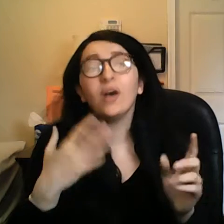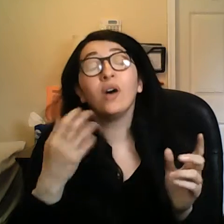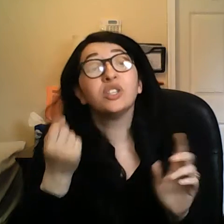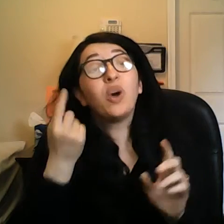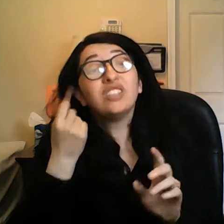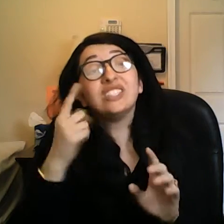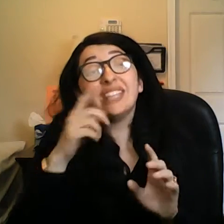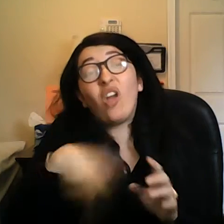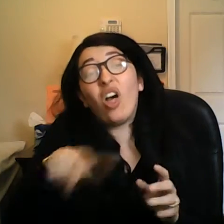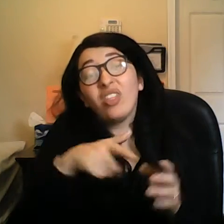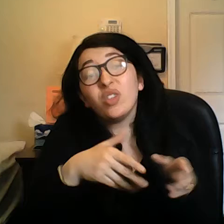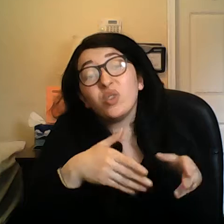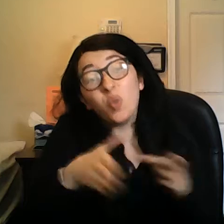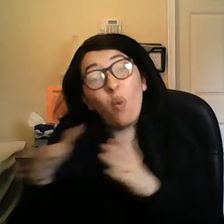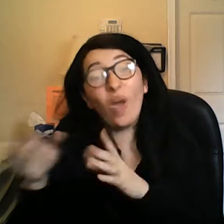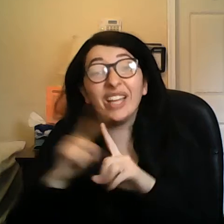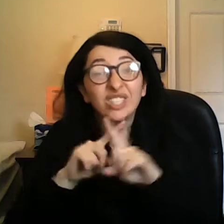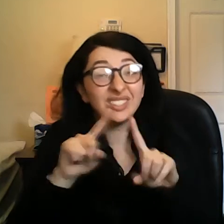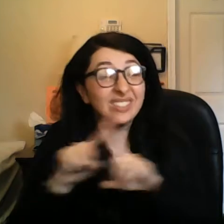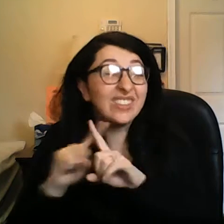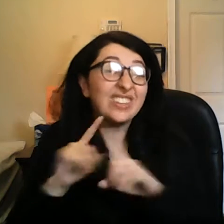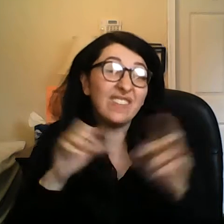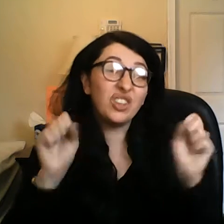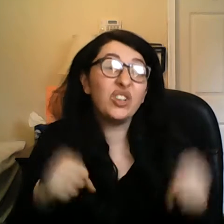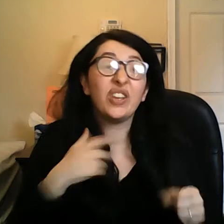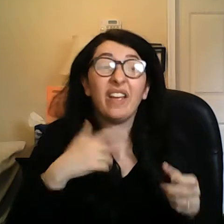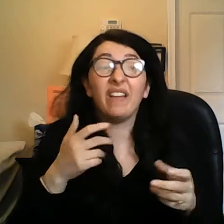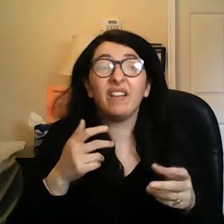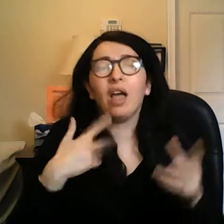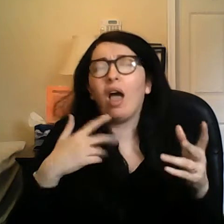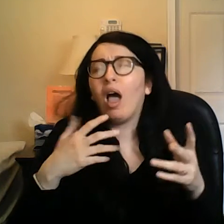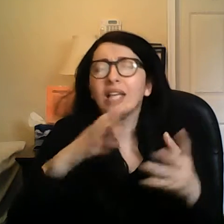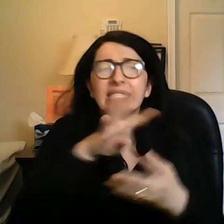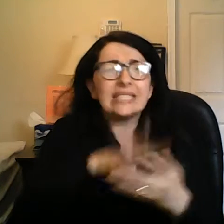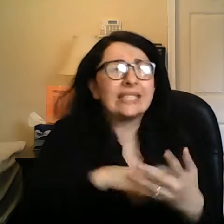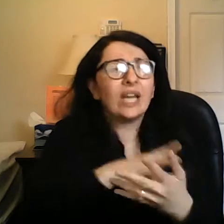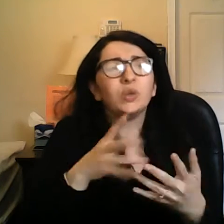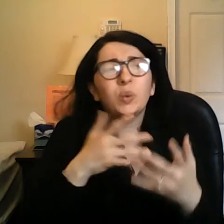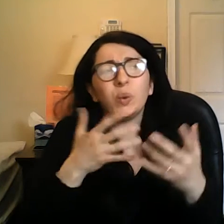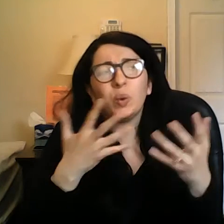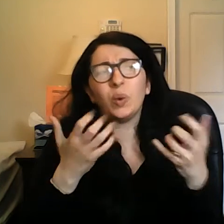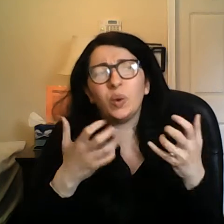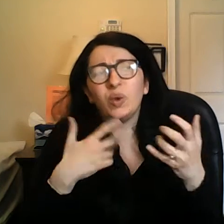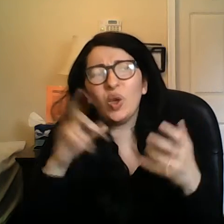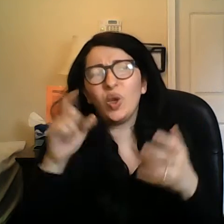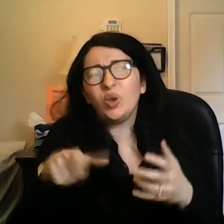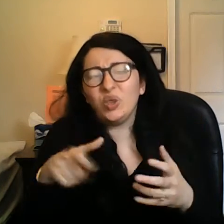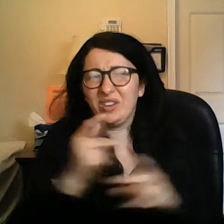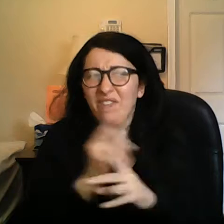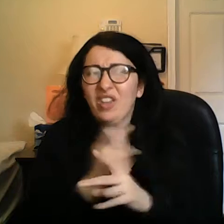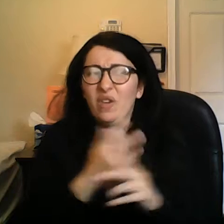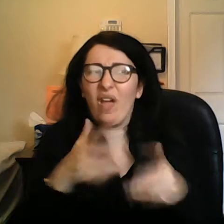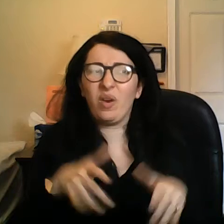organization, a little extra layer of like a schedule, just a little something more tangible and solid to